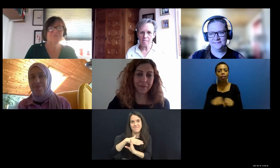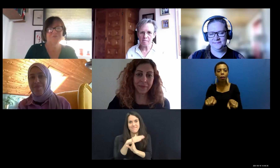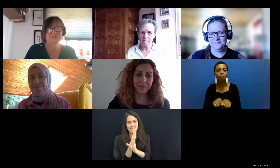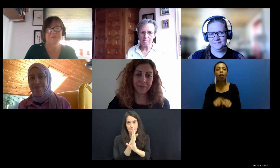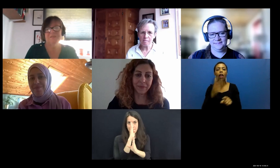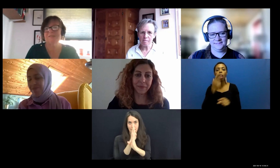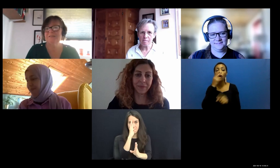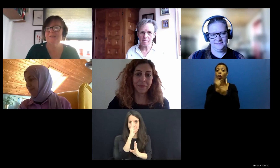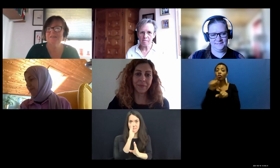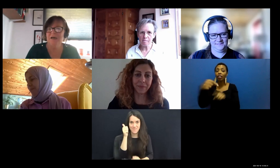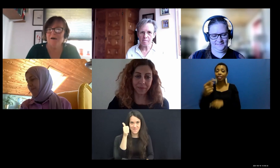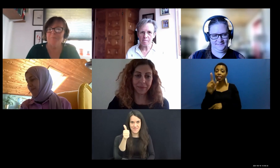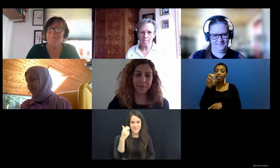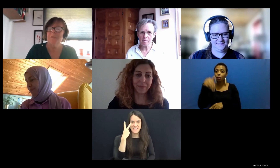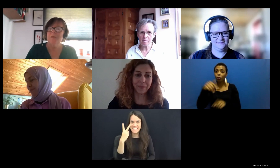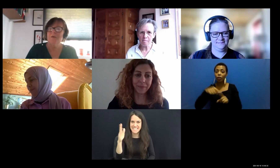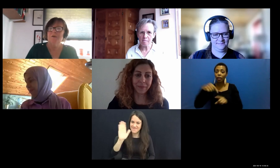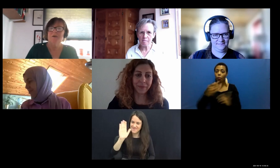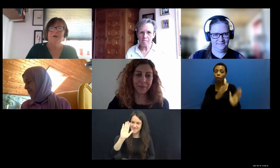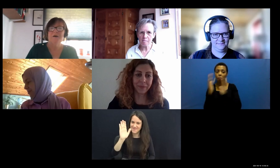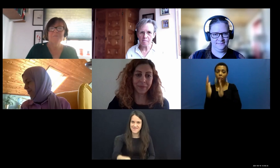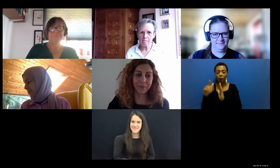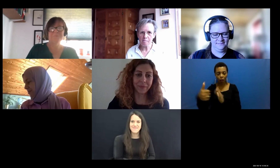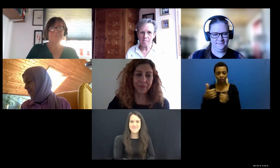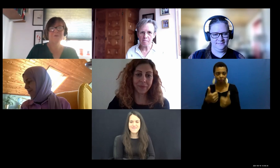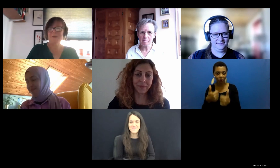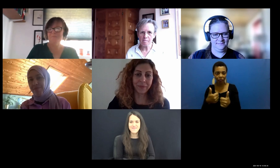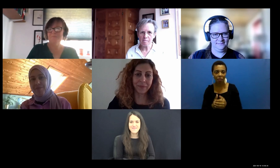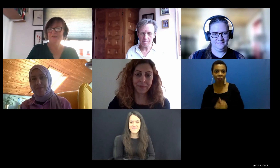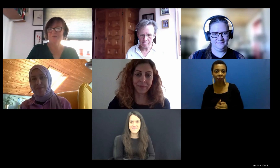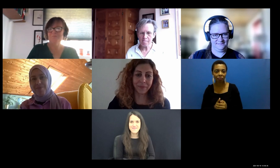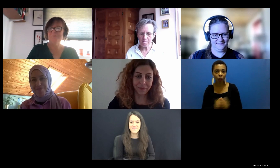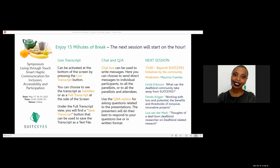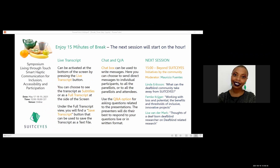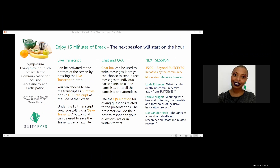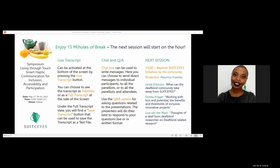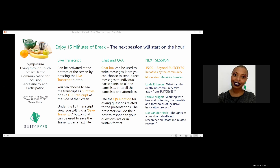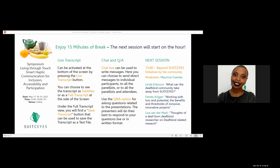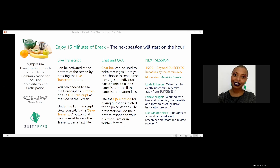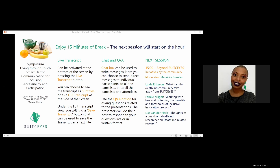in 15 minutes time. Okay, thank you.